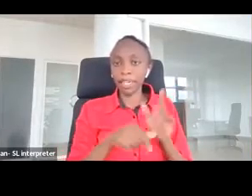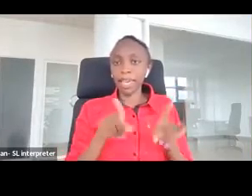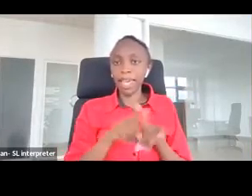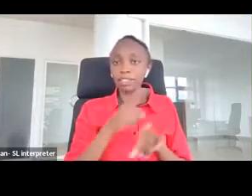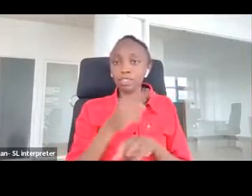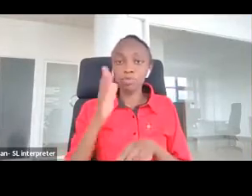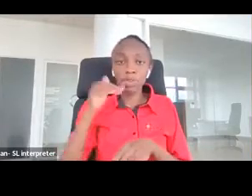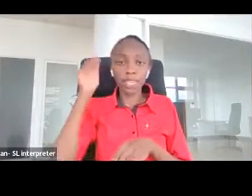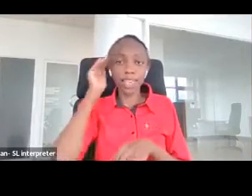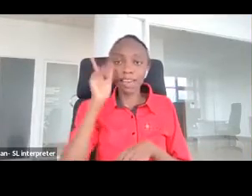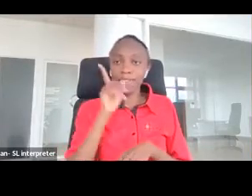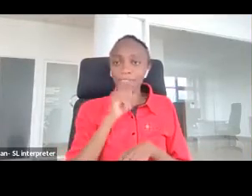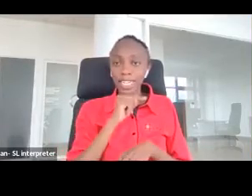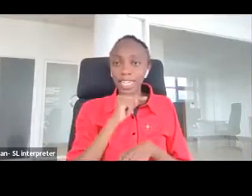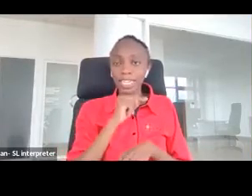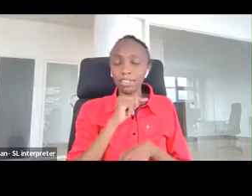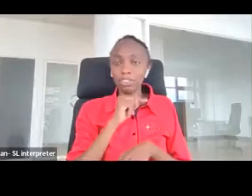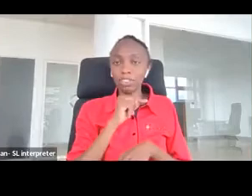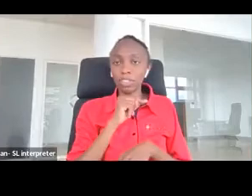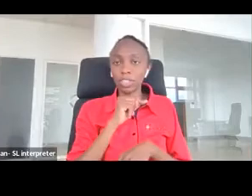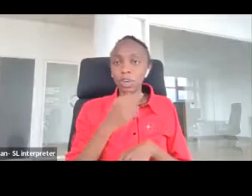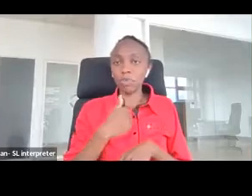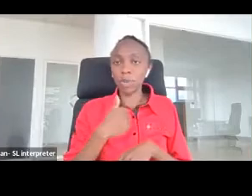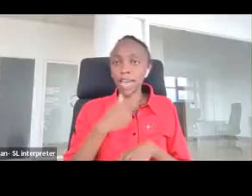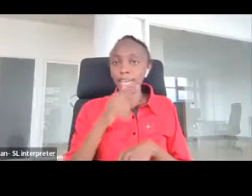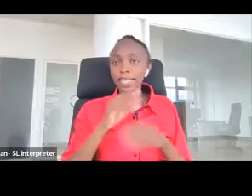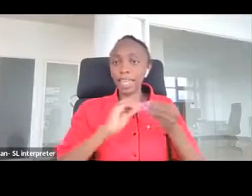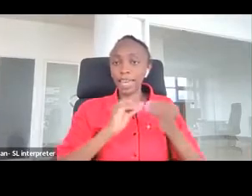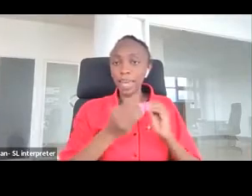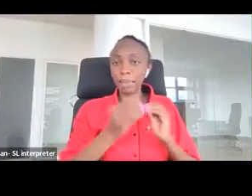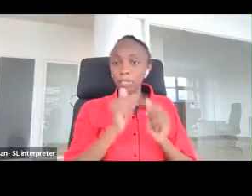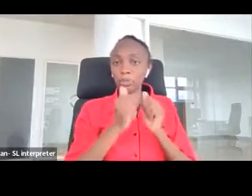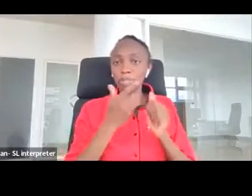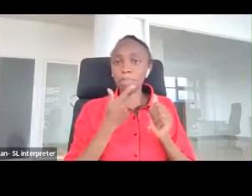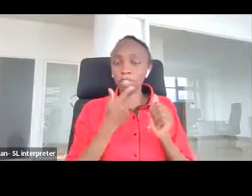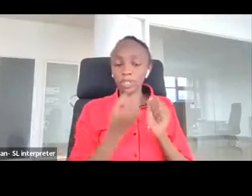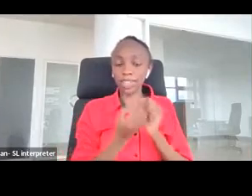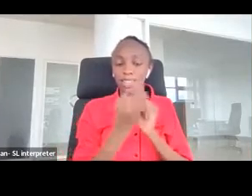we were able to get those numbers, 13,000 essays,